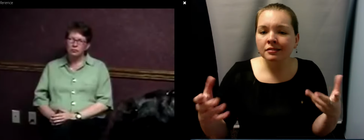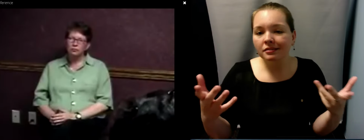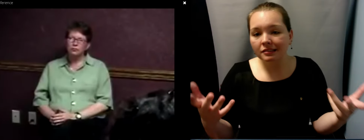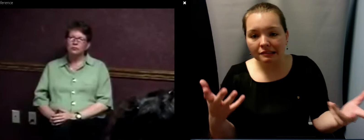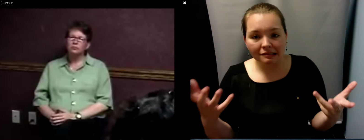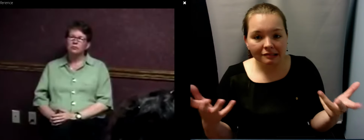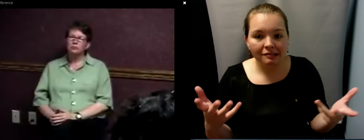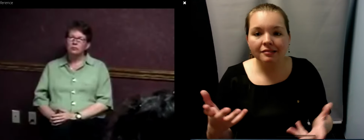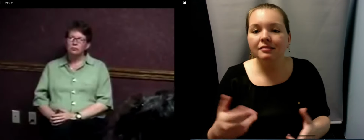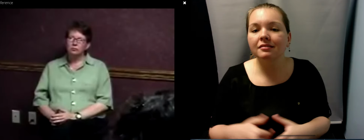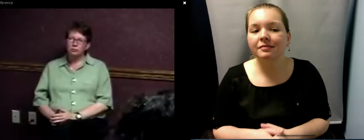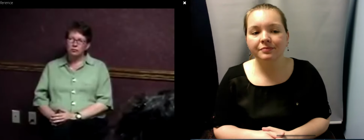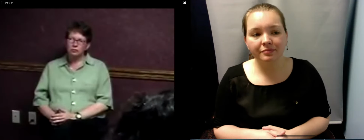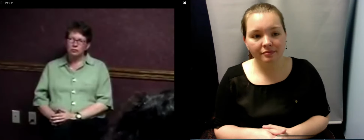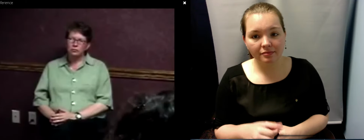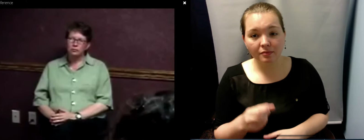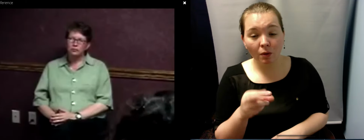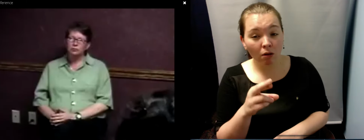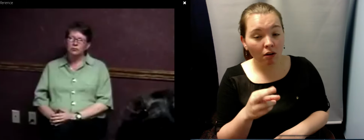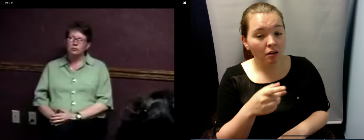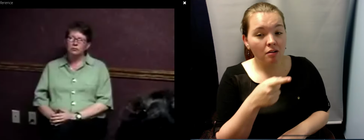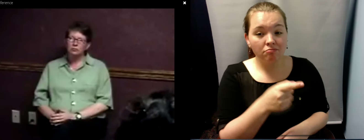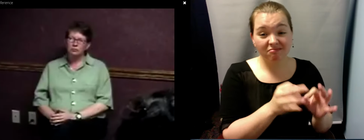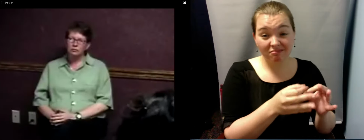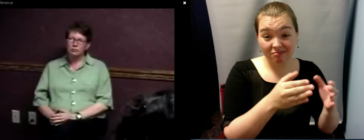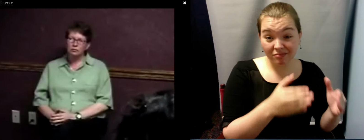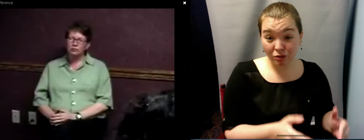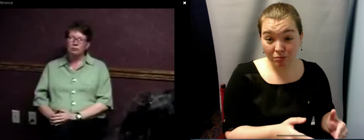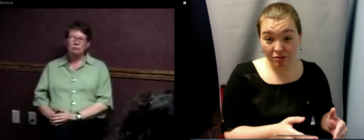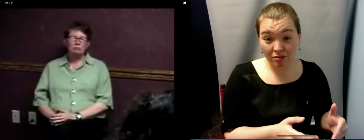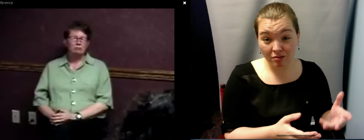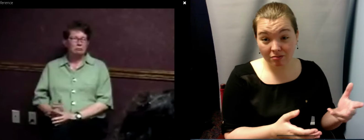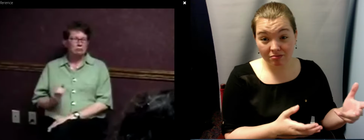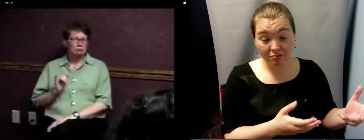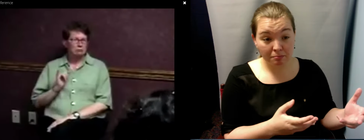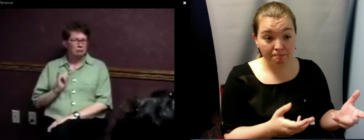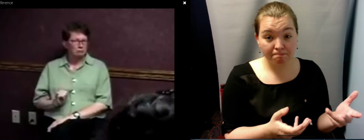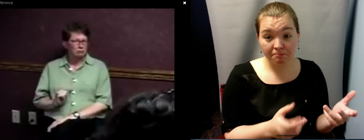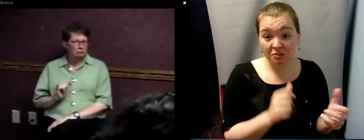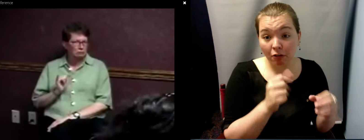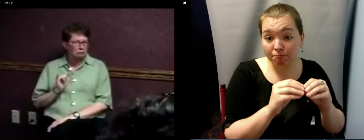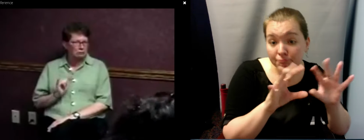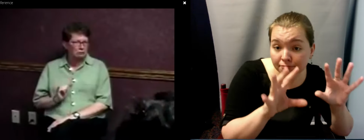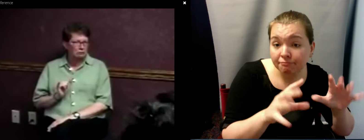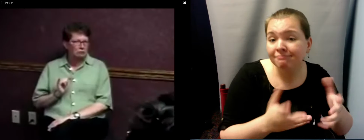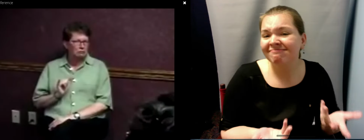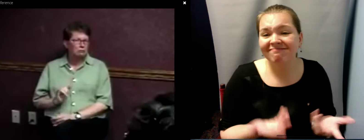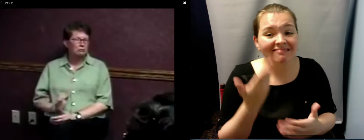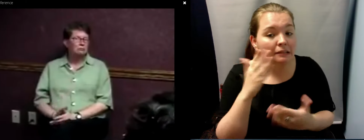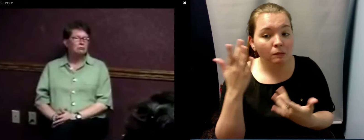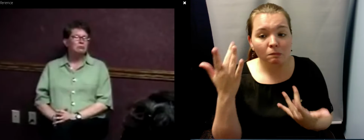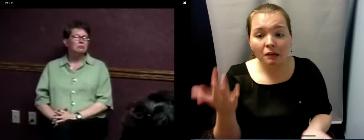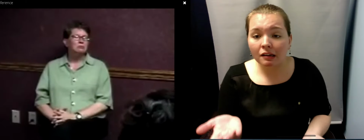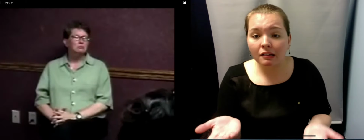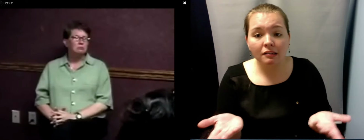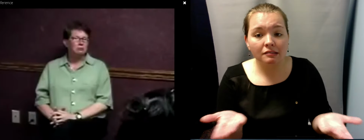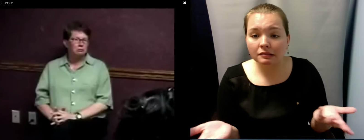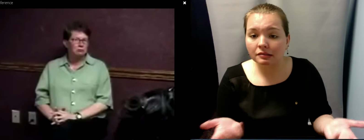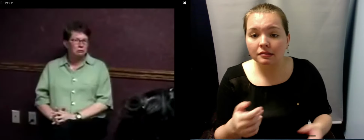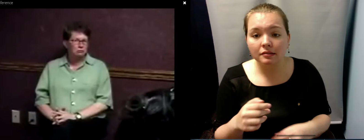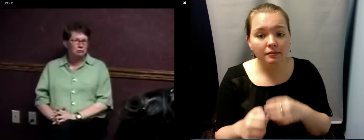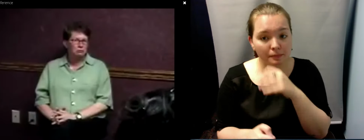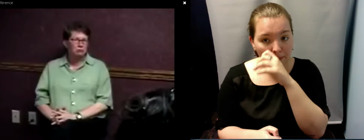do with the translation of the interpreter, or if it's just, I'm not sure why. I